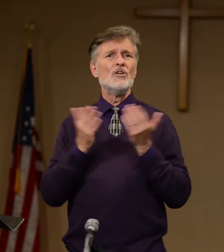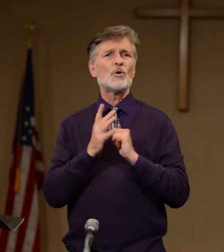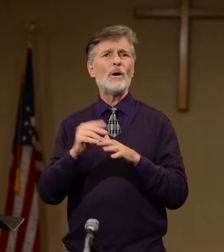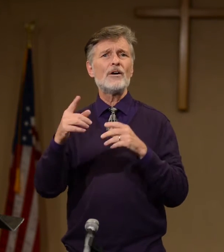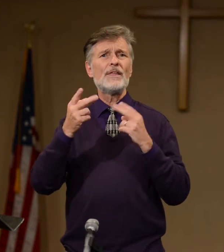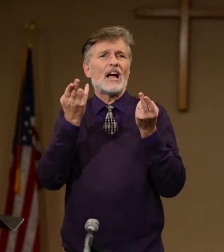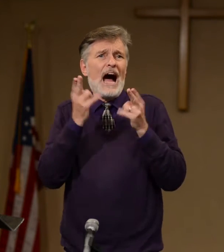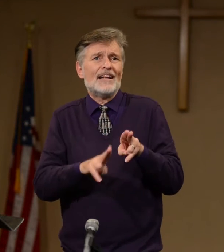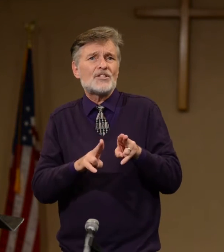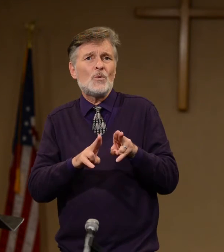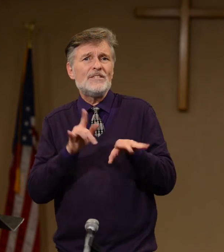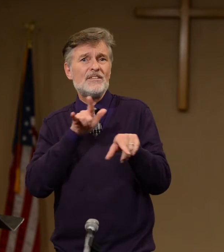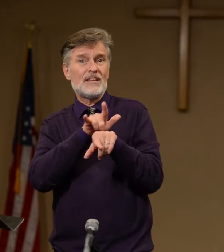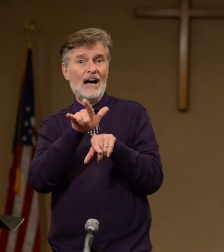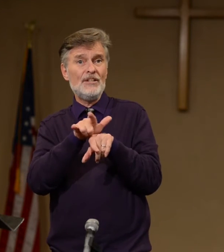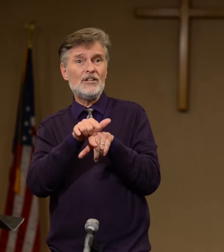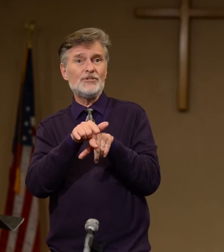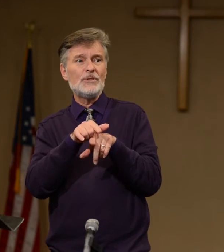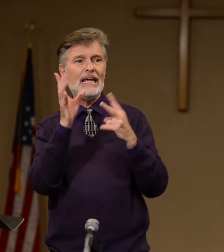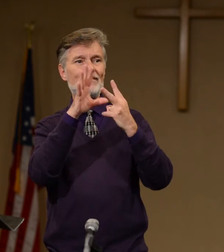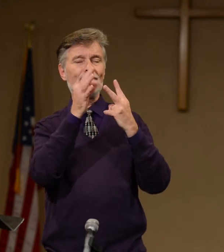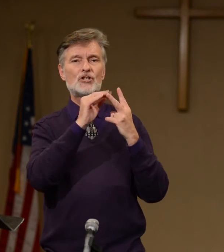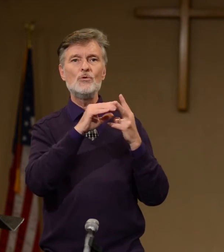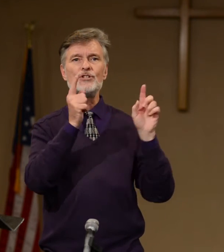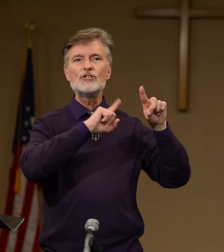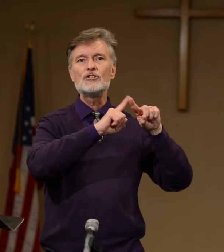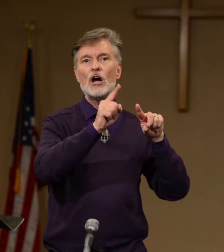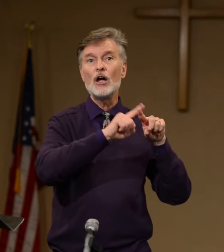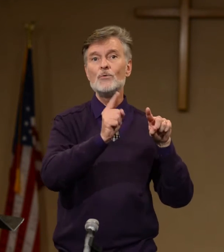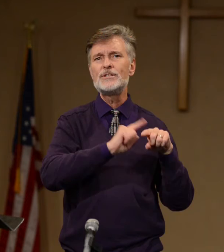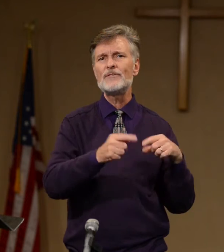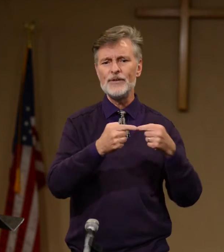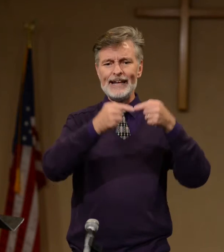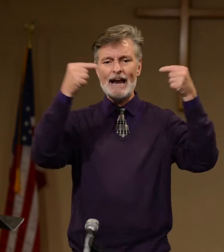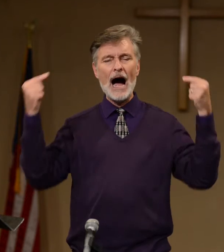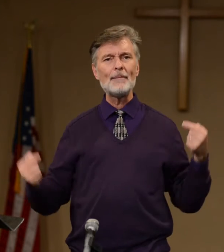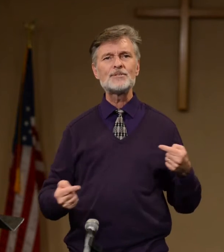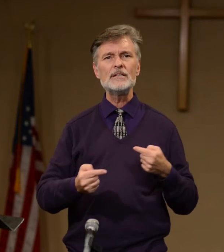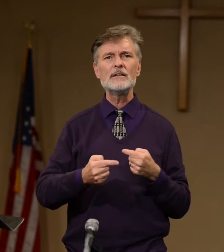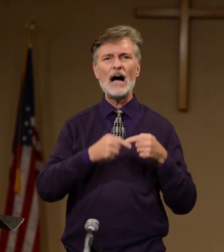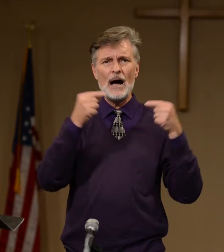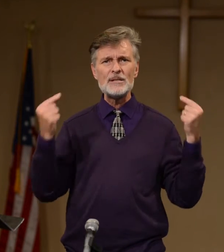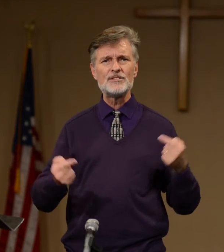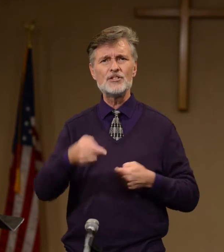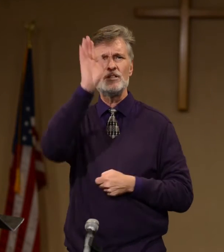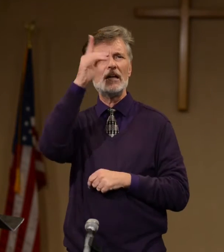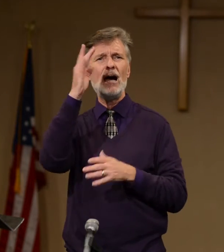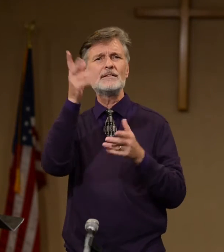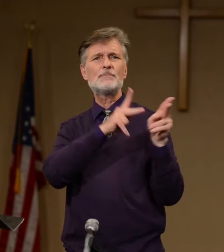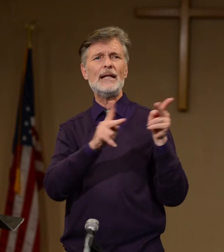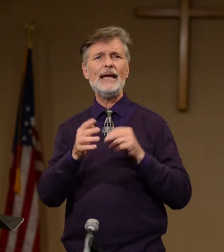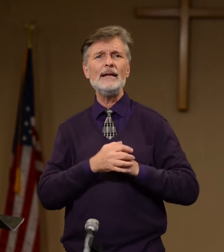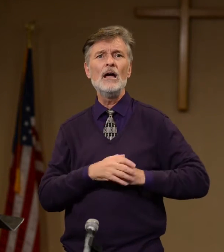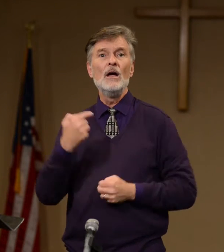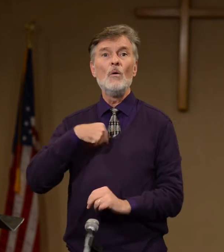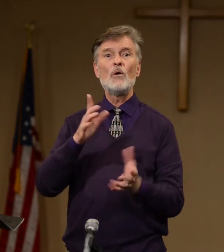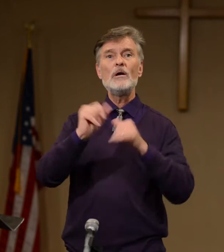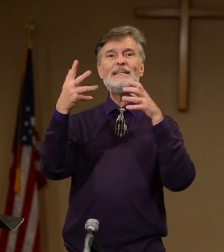So what are the consequences of adultery if I've chosen to go different and opposition to God's plan? Well, we'll be